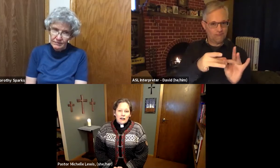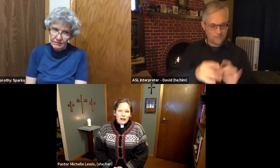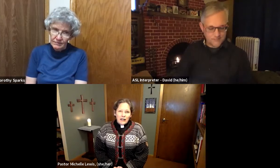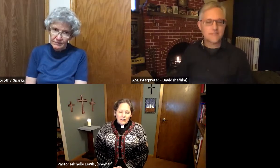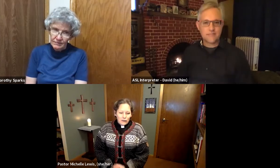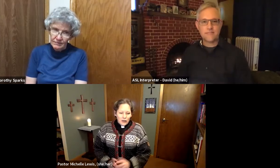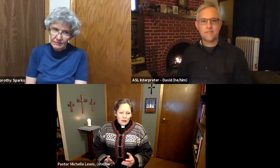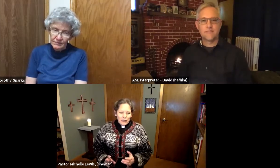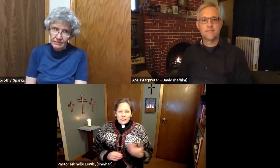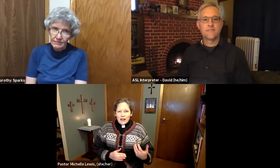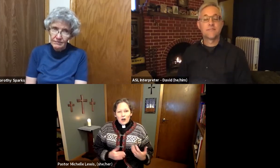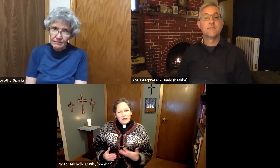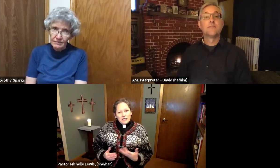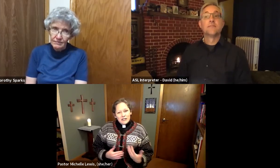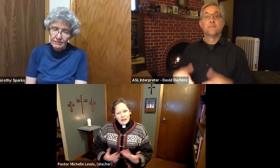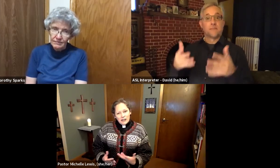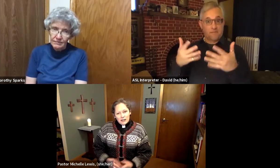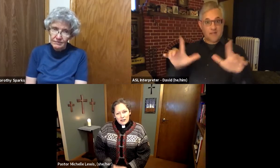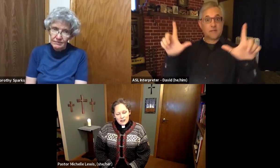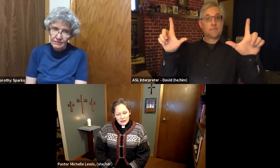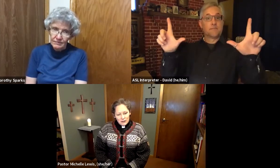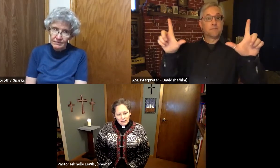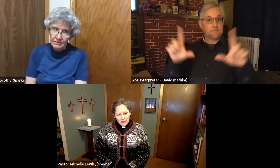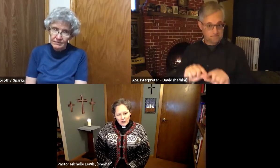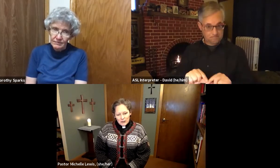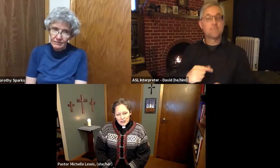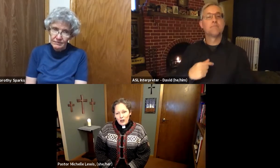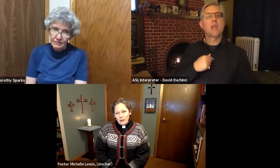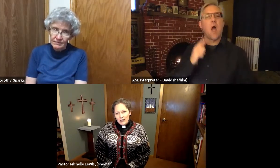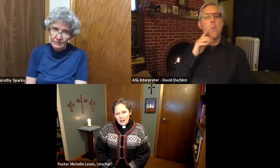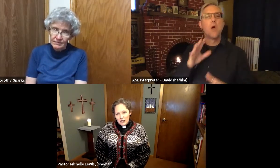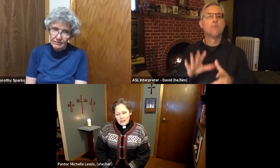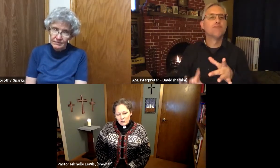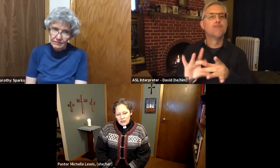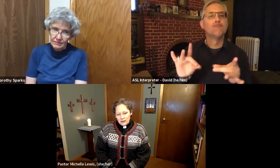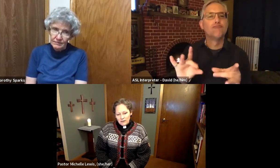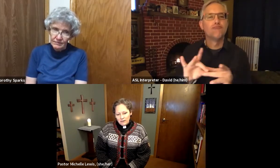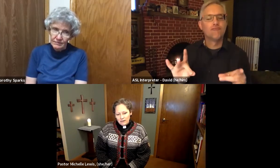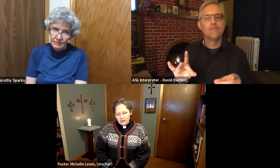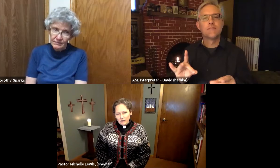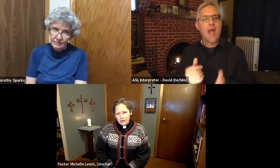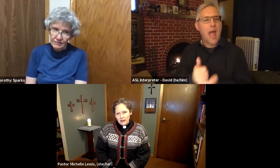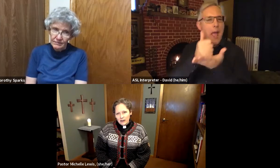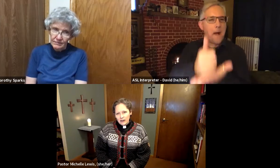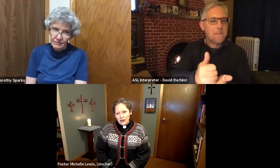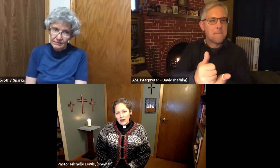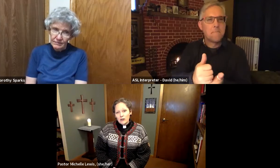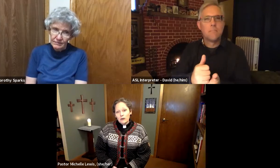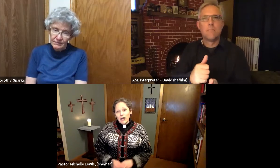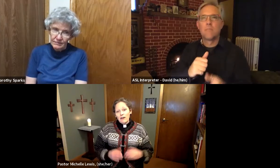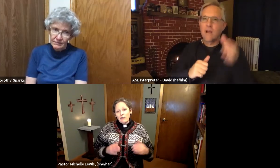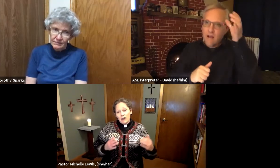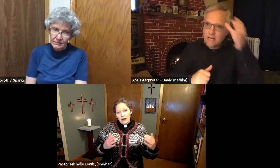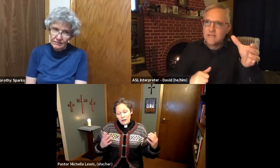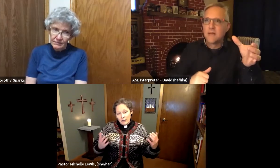And then I'll add a few comments that help us connect the psalm and the concept. And then